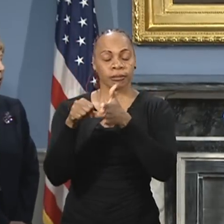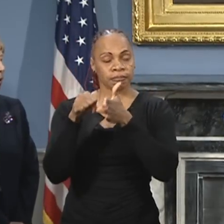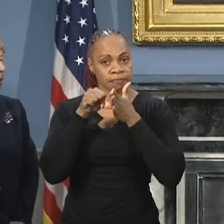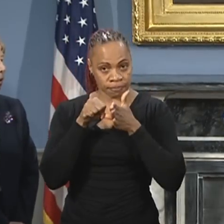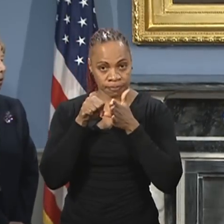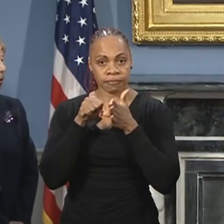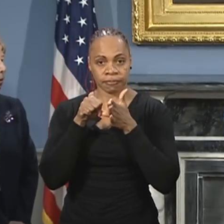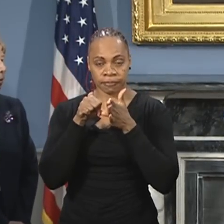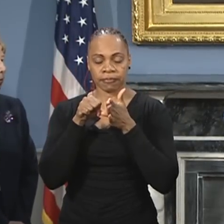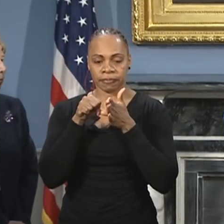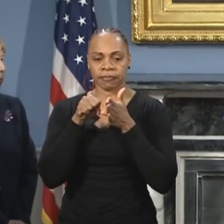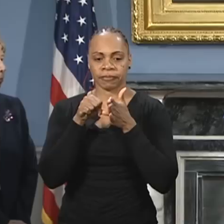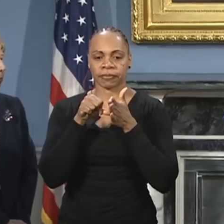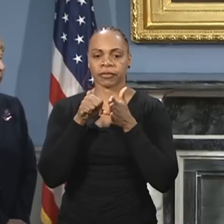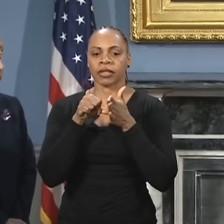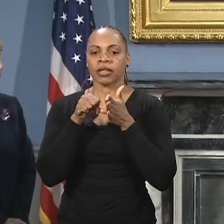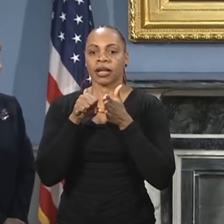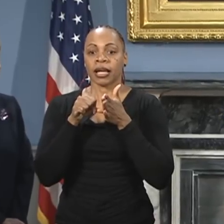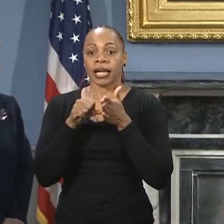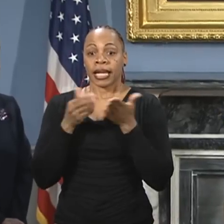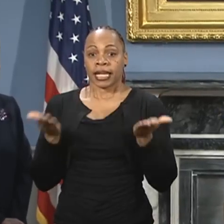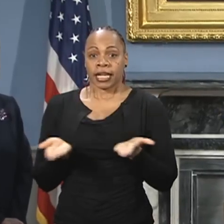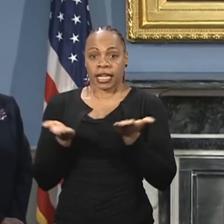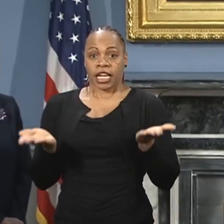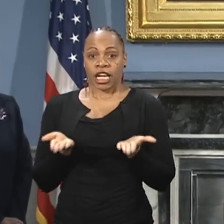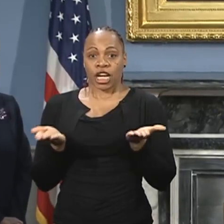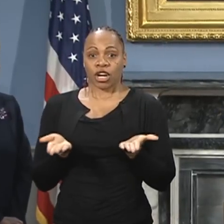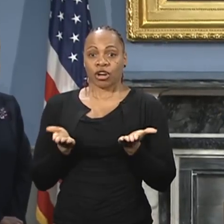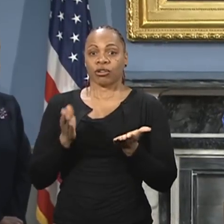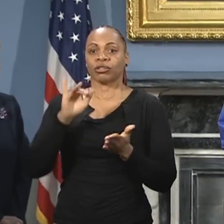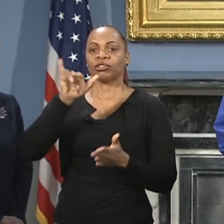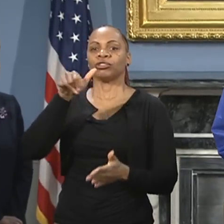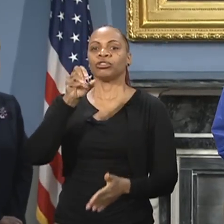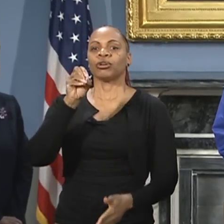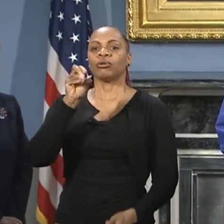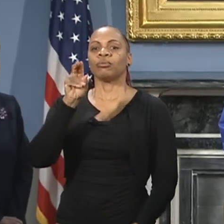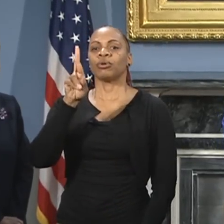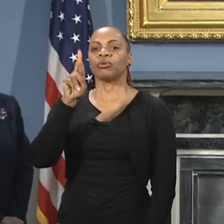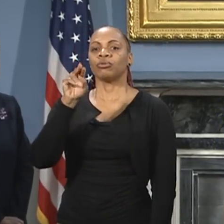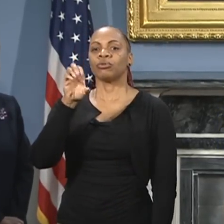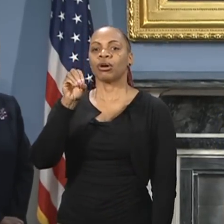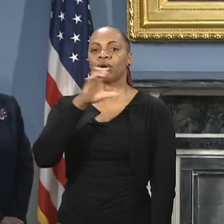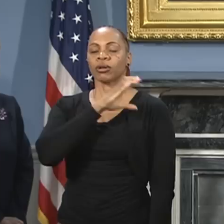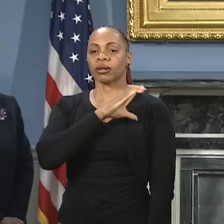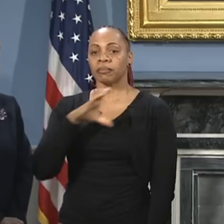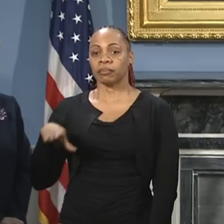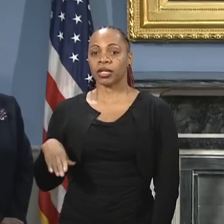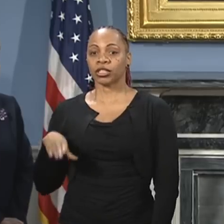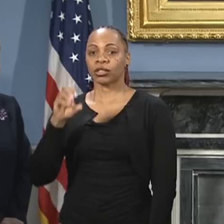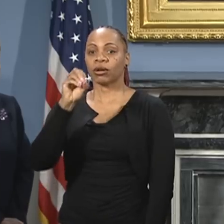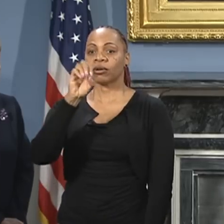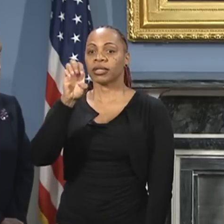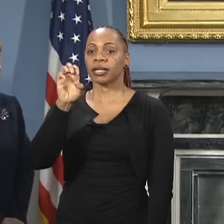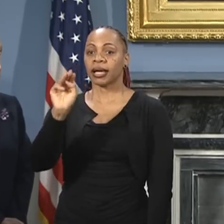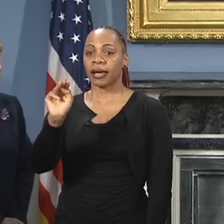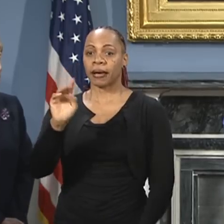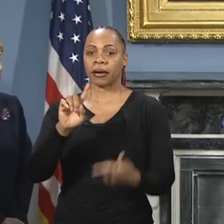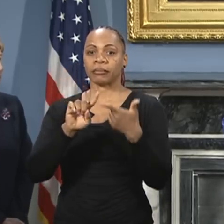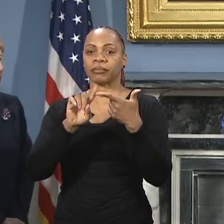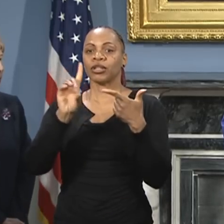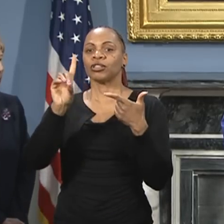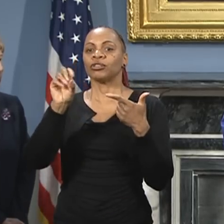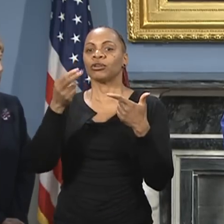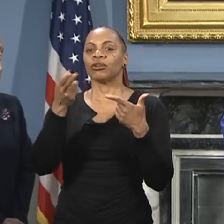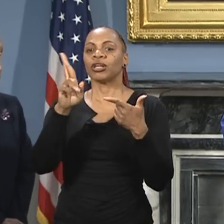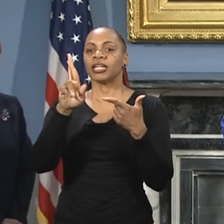only. With me, Joe Bruno, Commissioner of the Office of Emergency Management, John Doherty, Commissioner